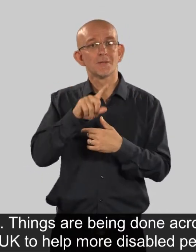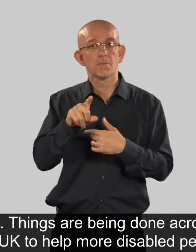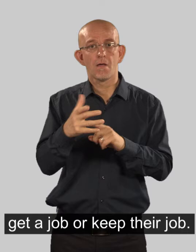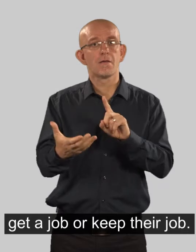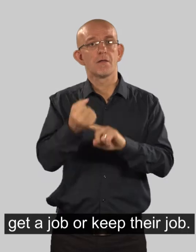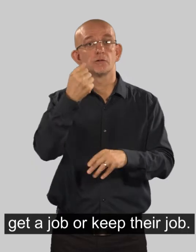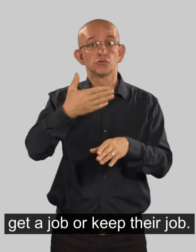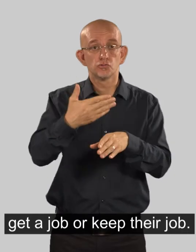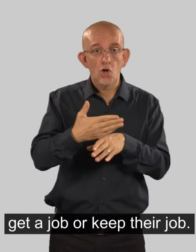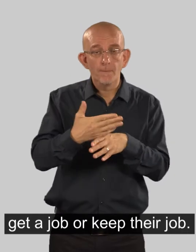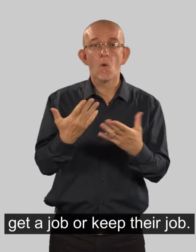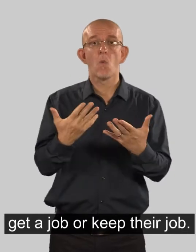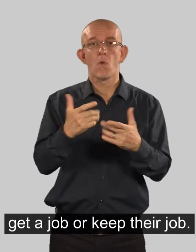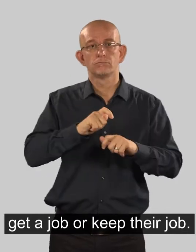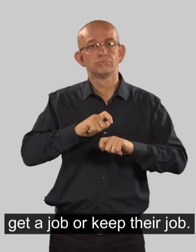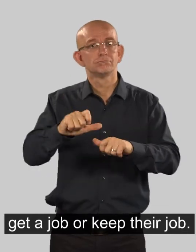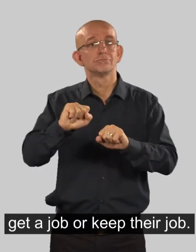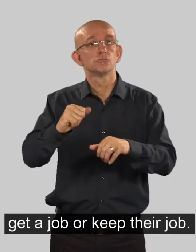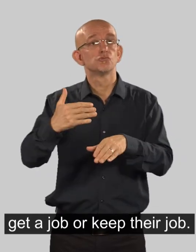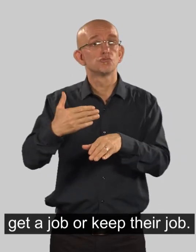job or keep their job.